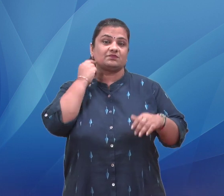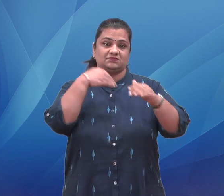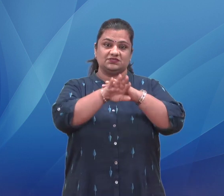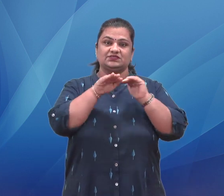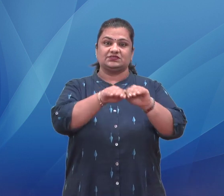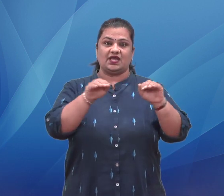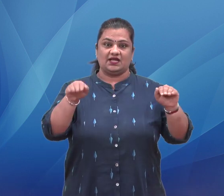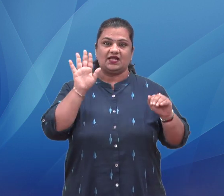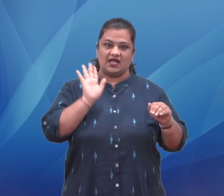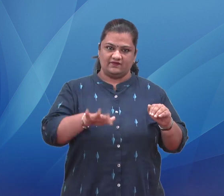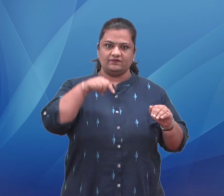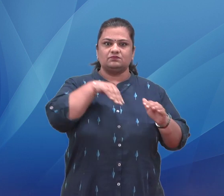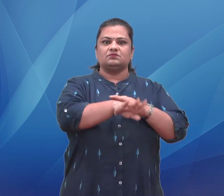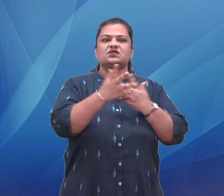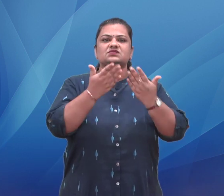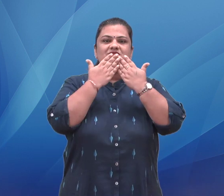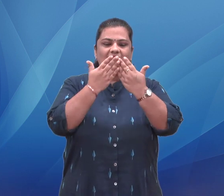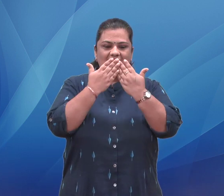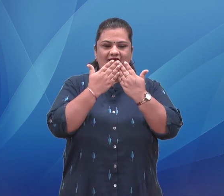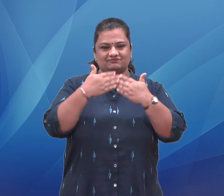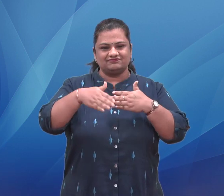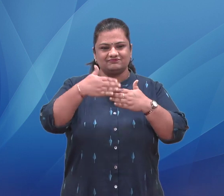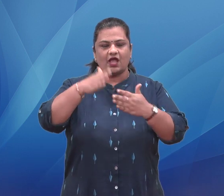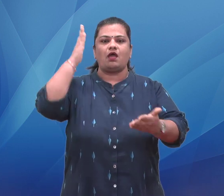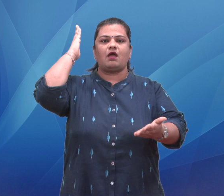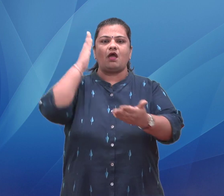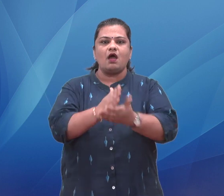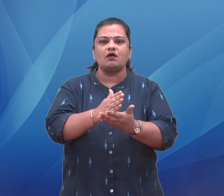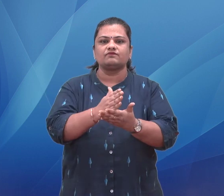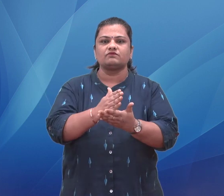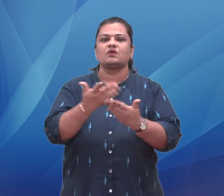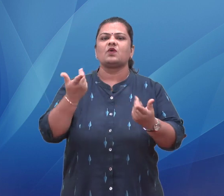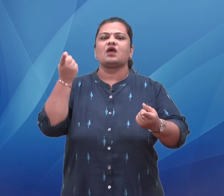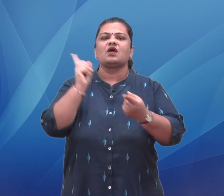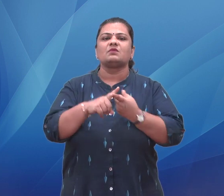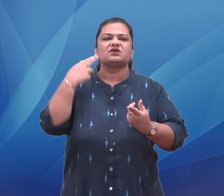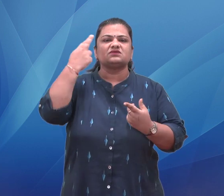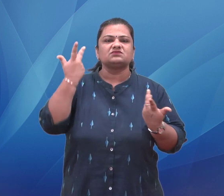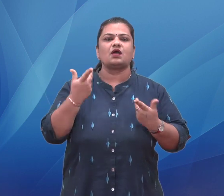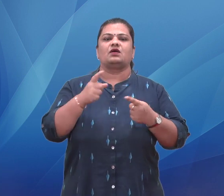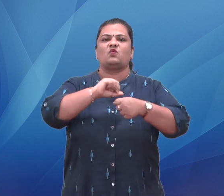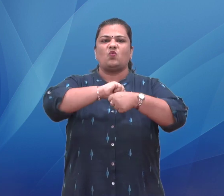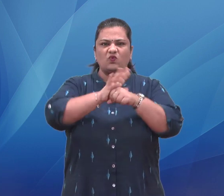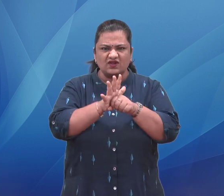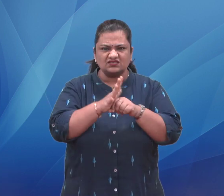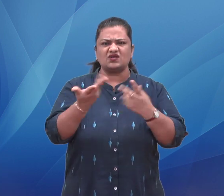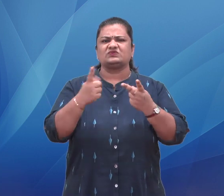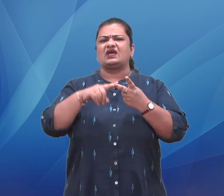Children in Thiruvananthapuram district who are yet to begin primary education or who stopped studies midway owing to